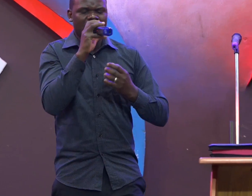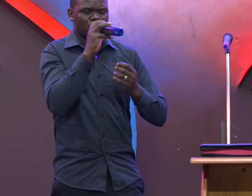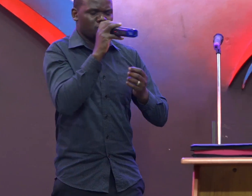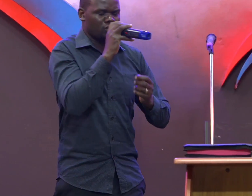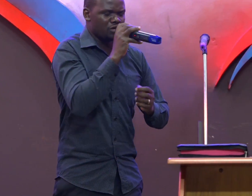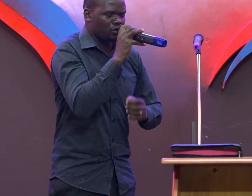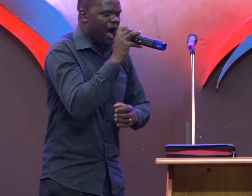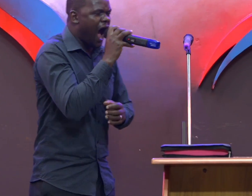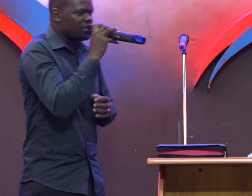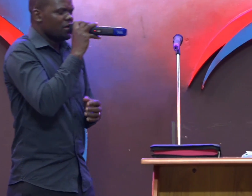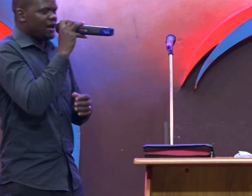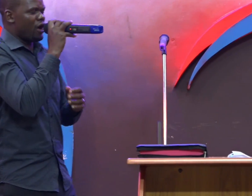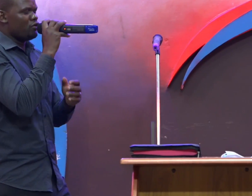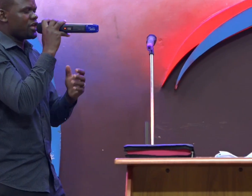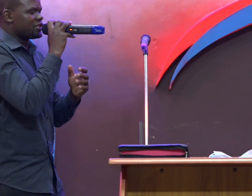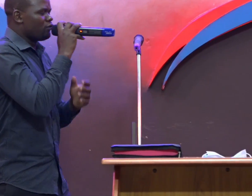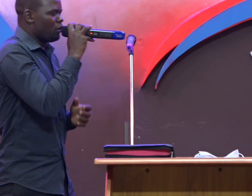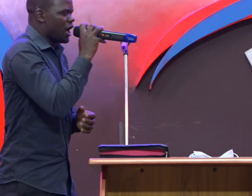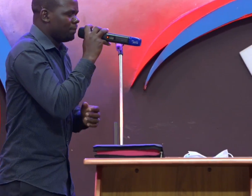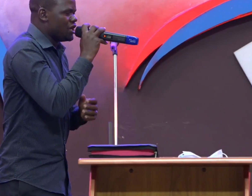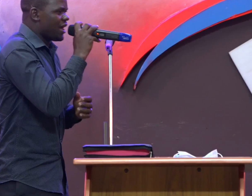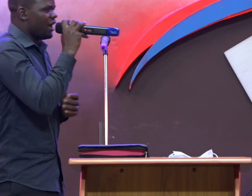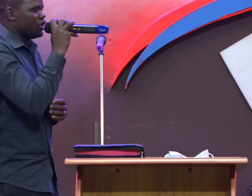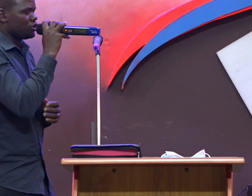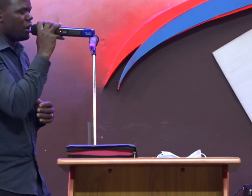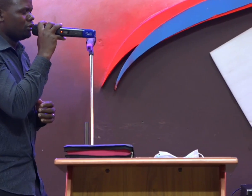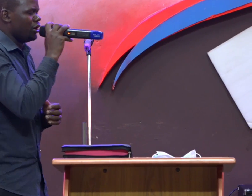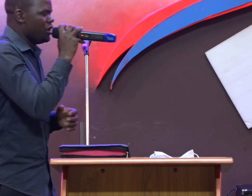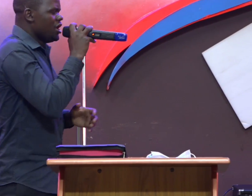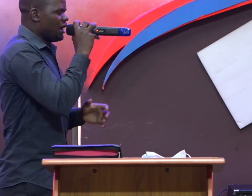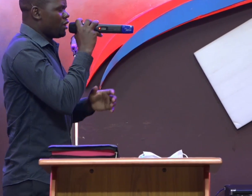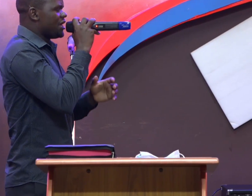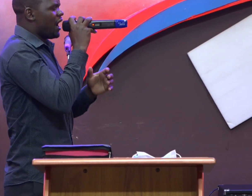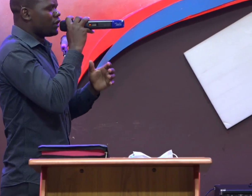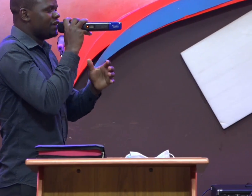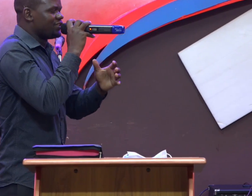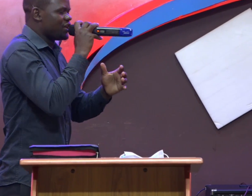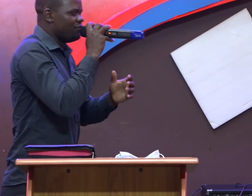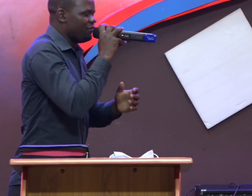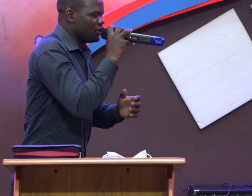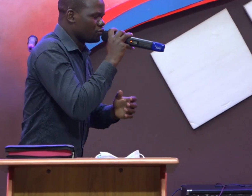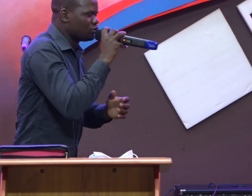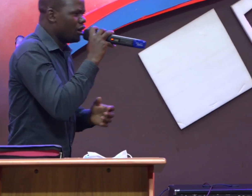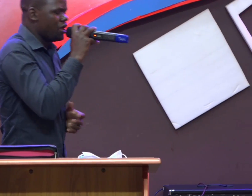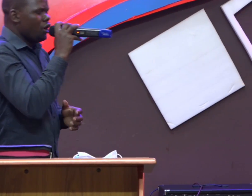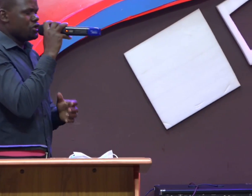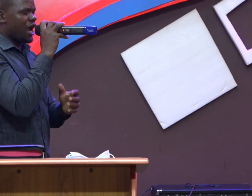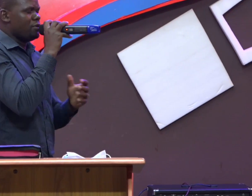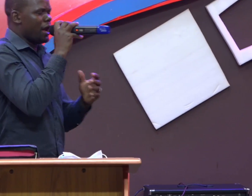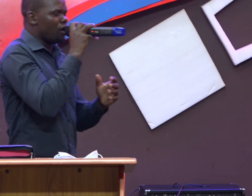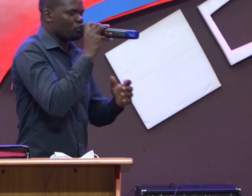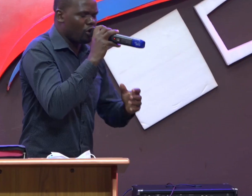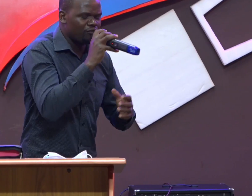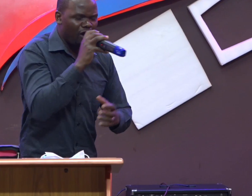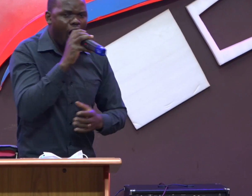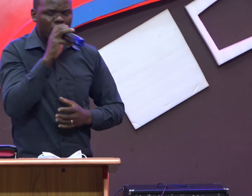is the place that you should restore us. That when we get out of that place, Heavenly King of glory, that we get out of that cave, Heavenly King of glory, we shall